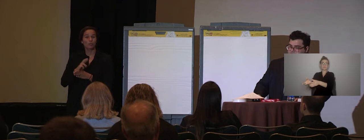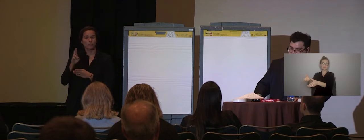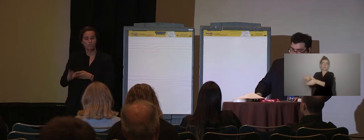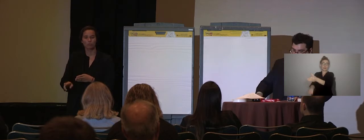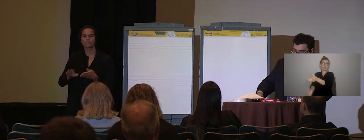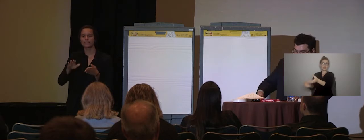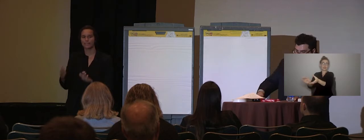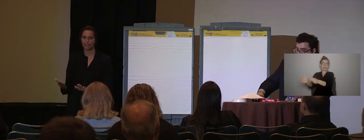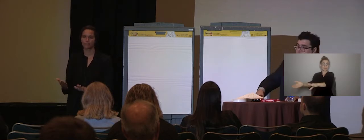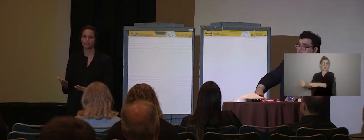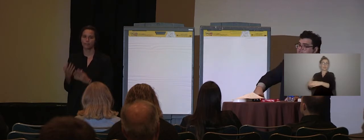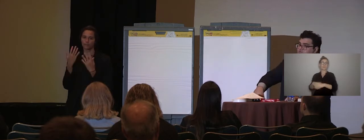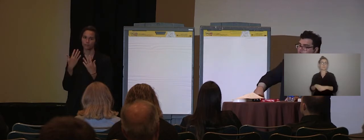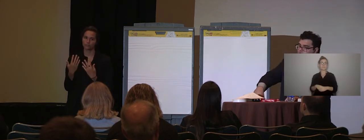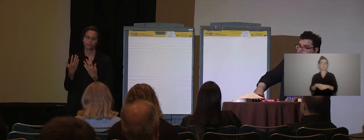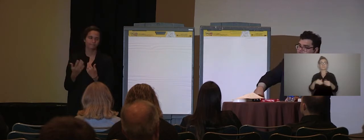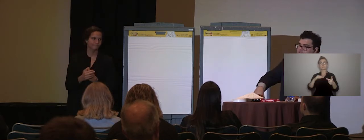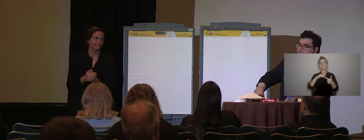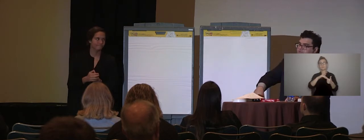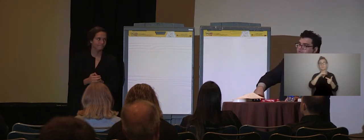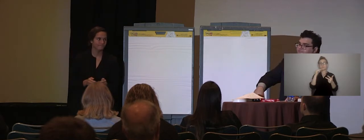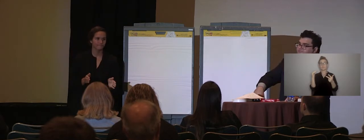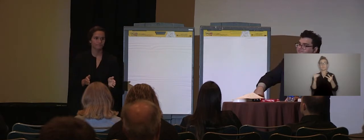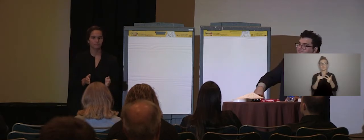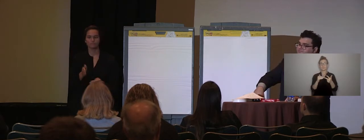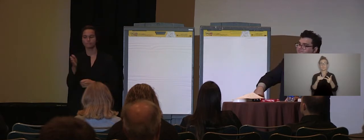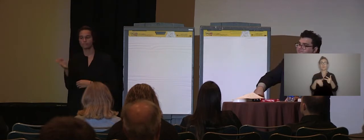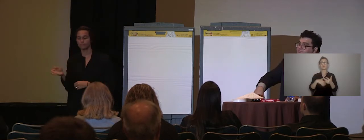death. And then schools,